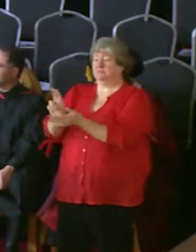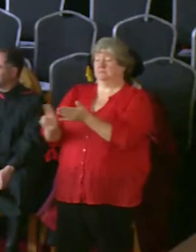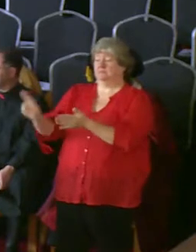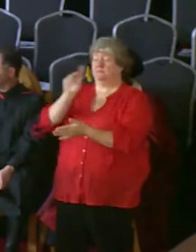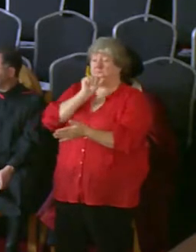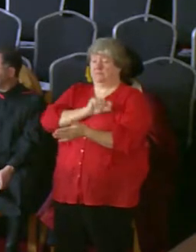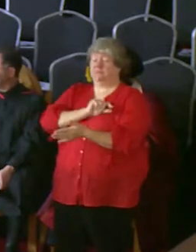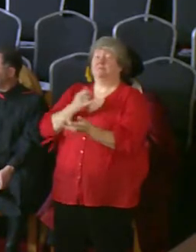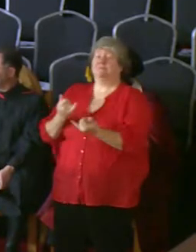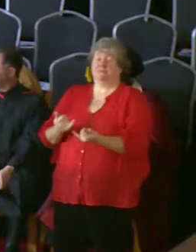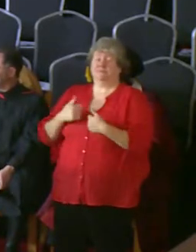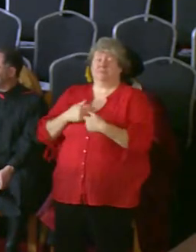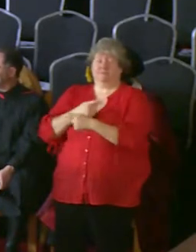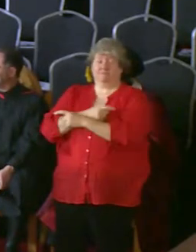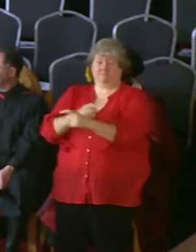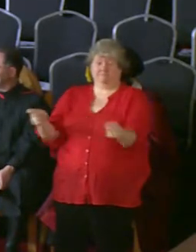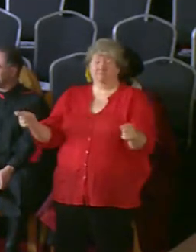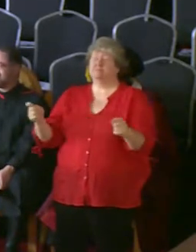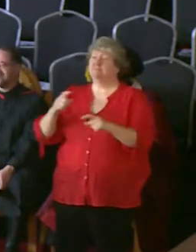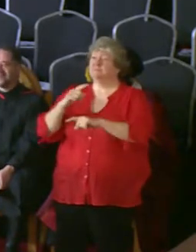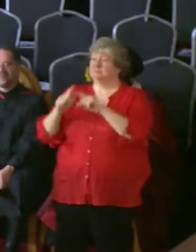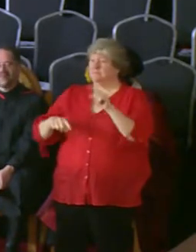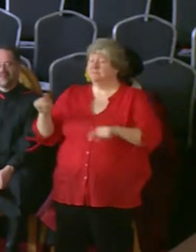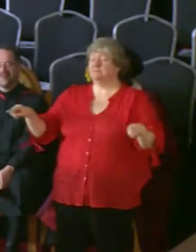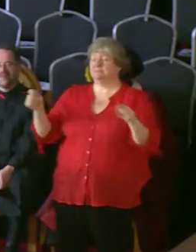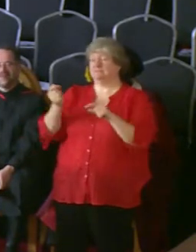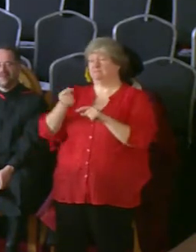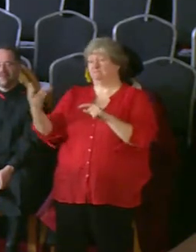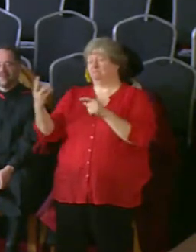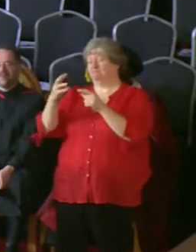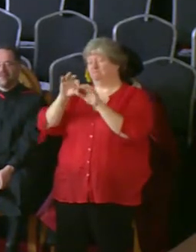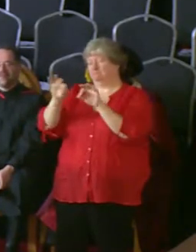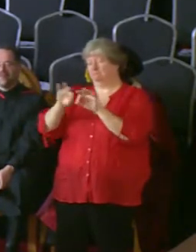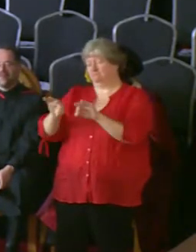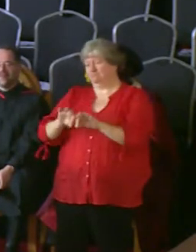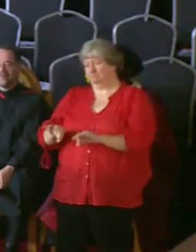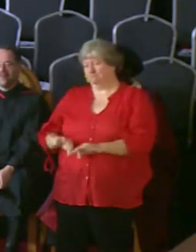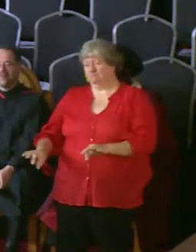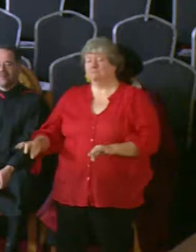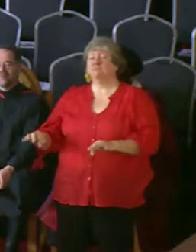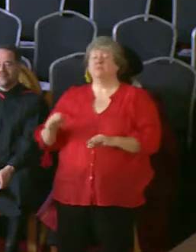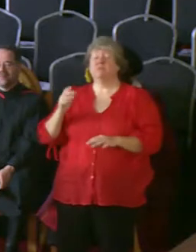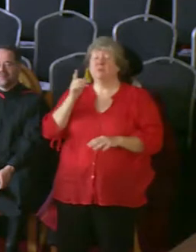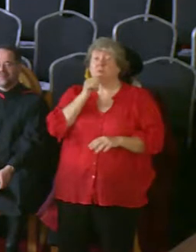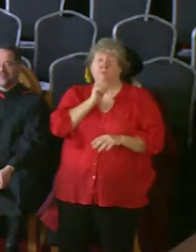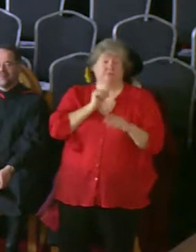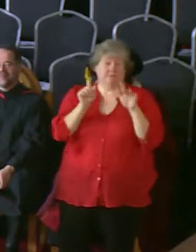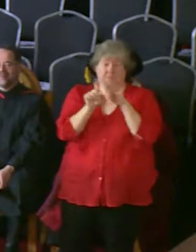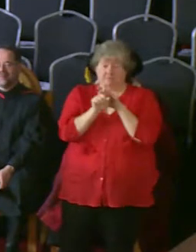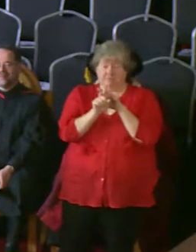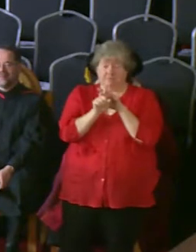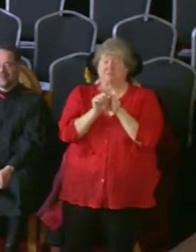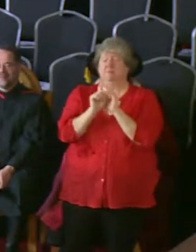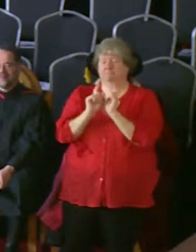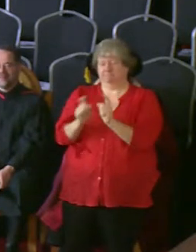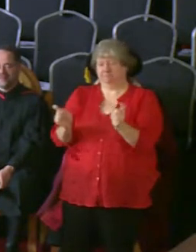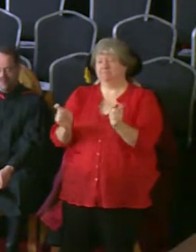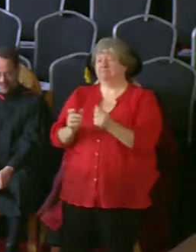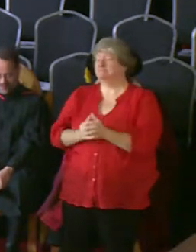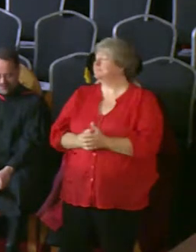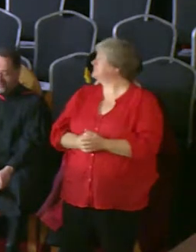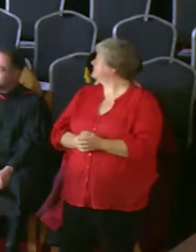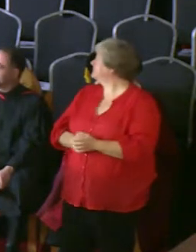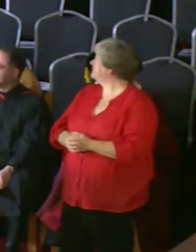Guelph, I confer the various and several degrees in absentia on the graduands not here